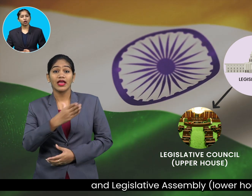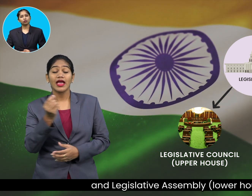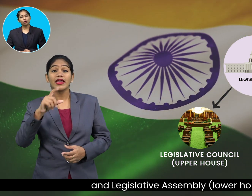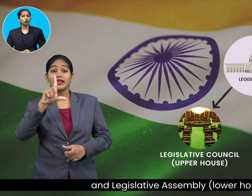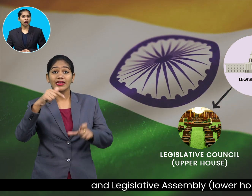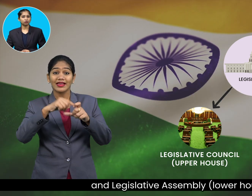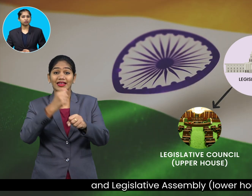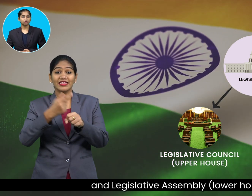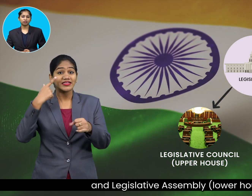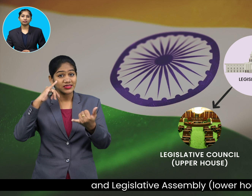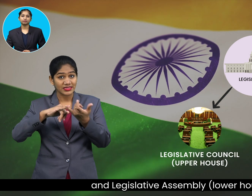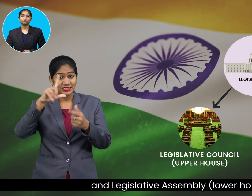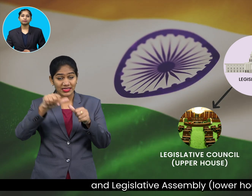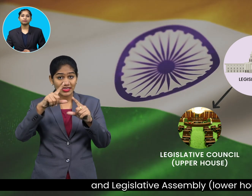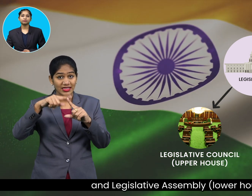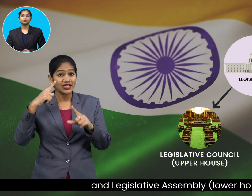Assembly, Lower House.